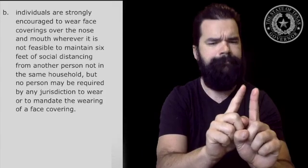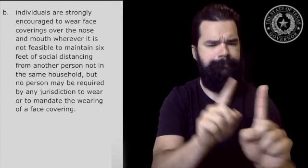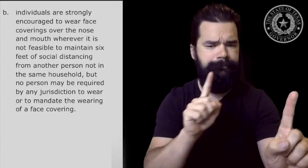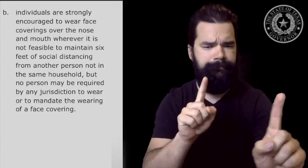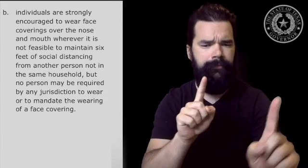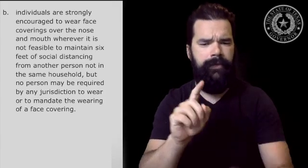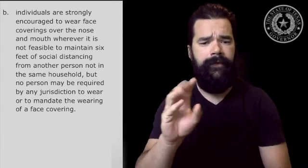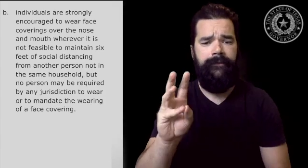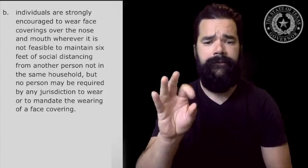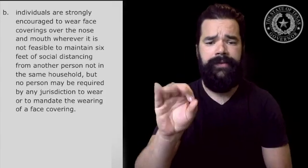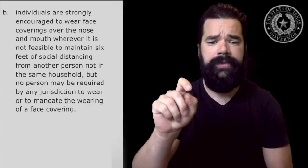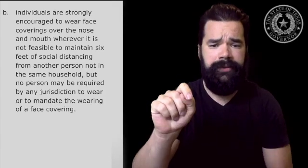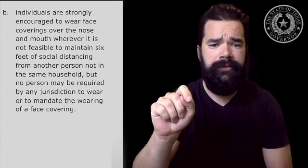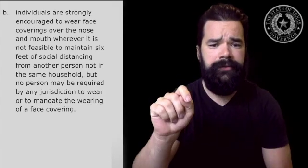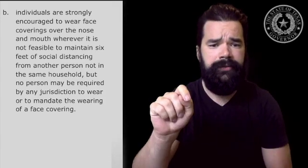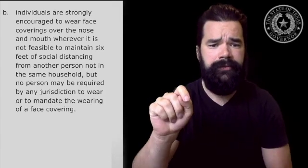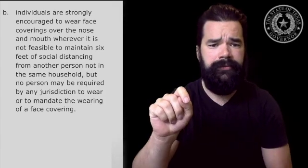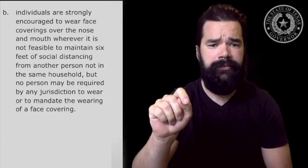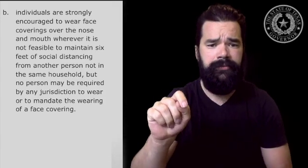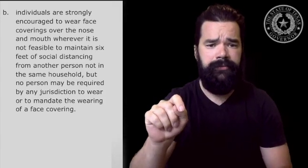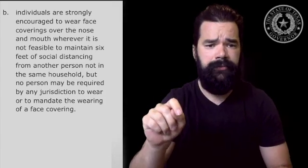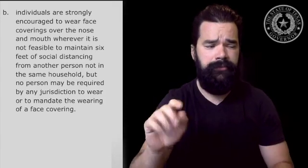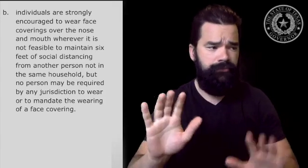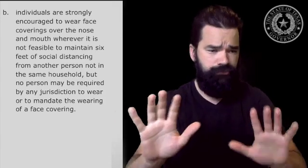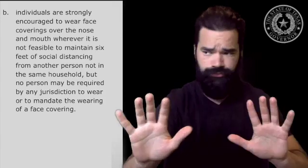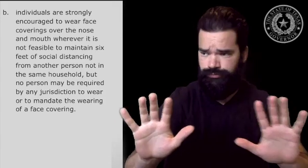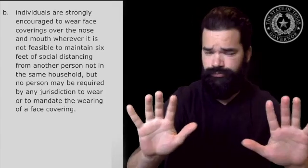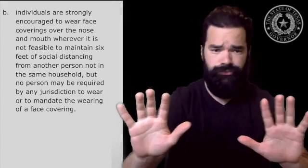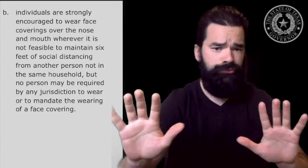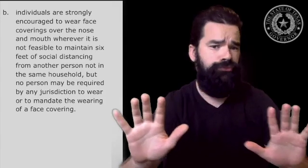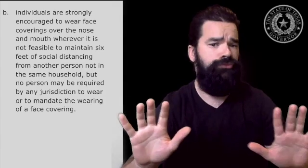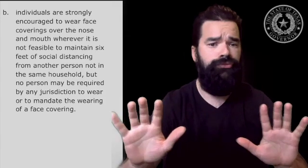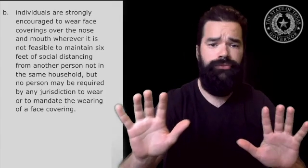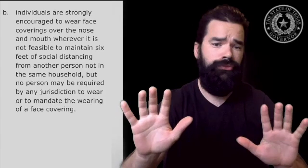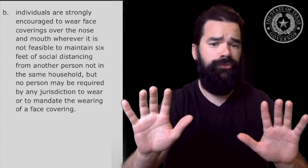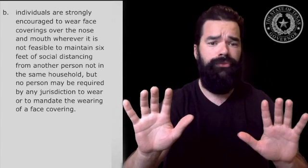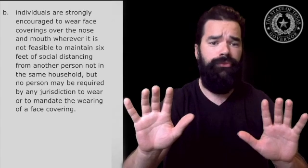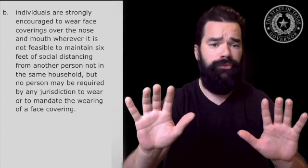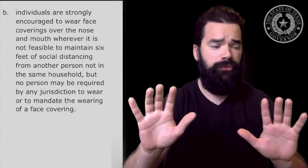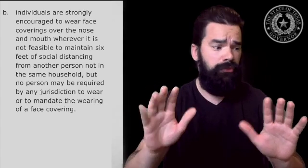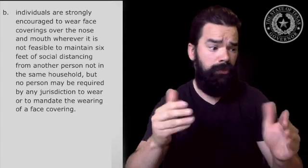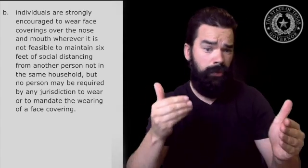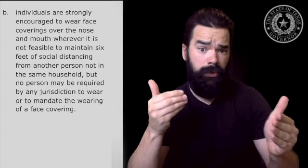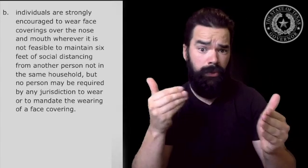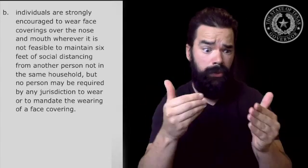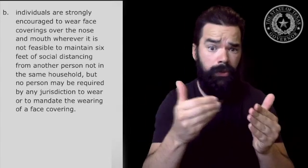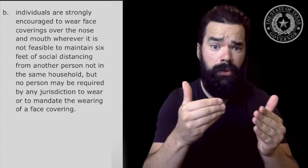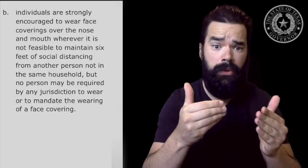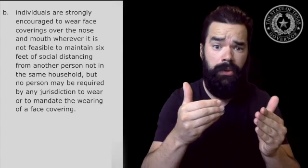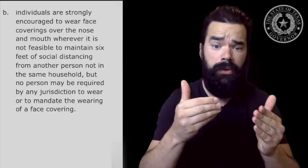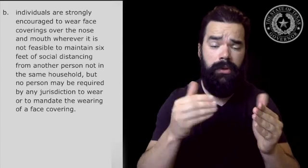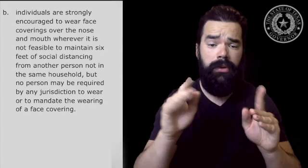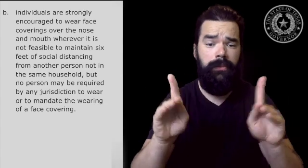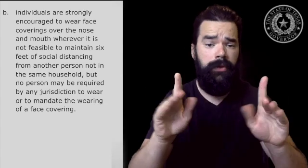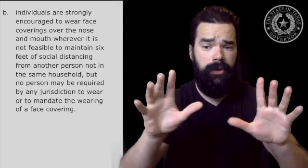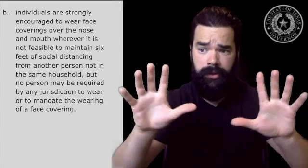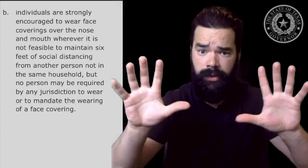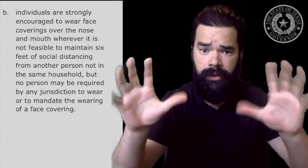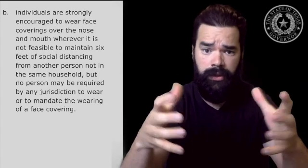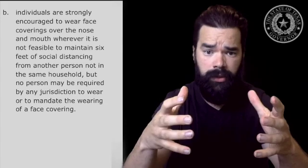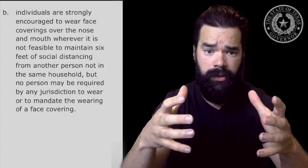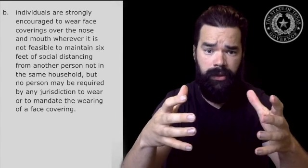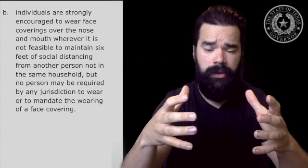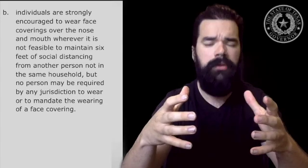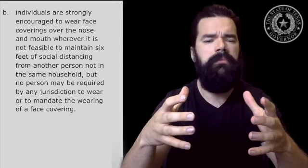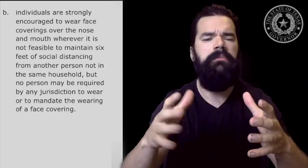to maintain 6 feet of social distancing from another person not in the same household, but no person may be required by